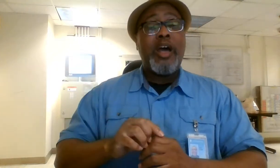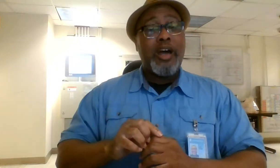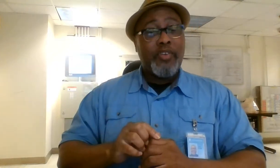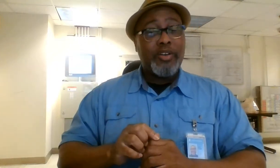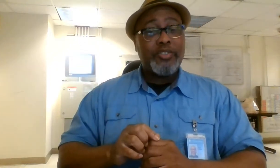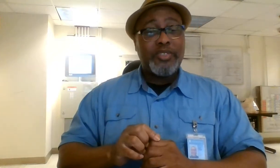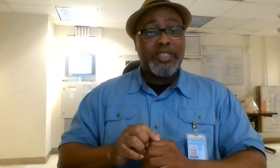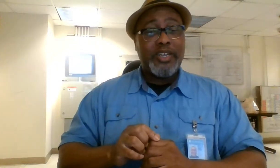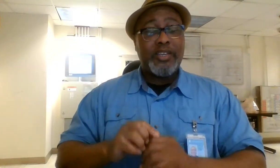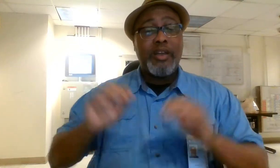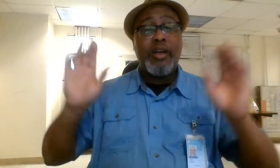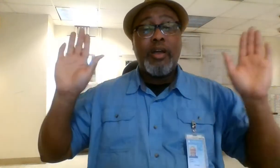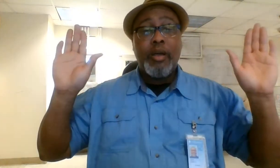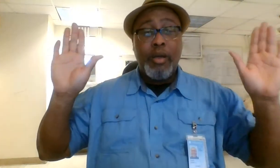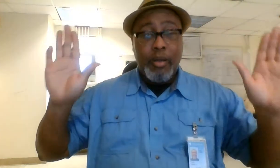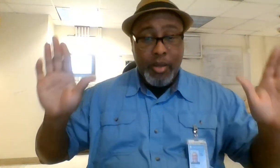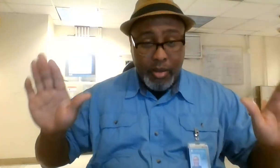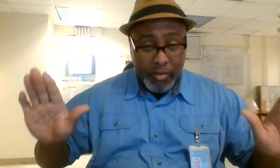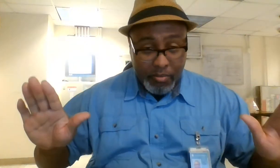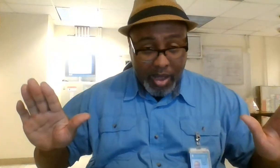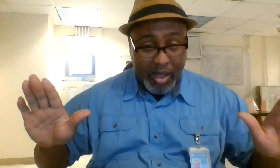I've also seen. Muhammad.